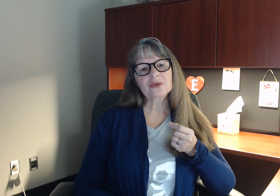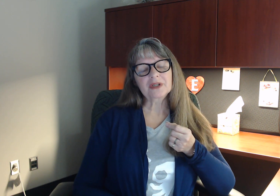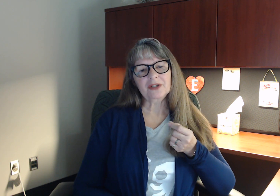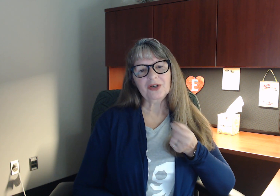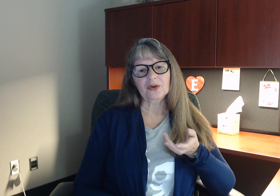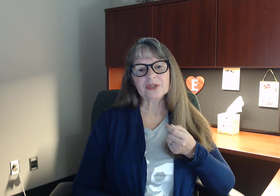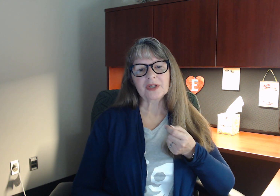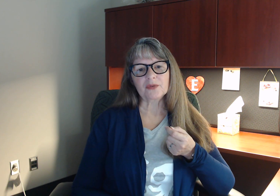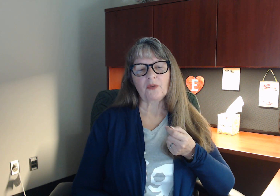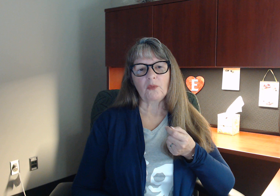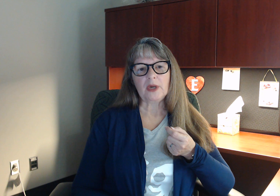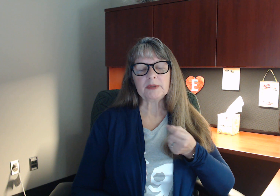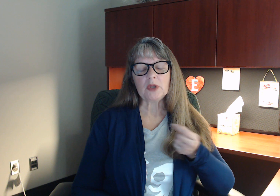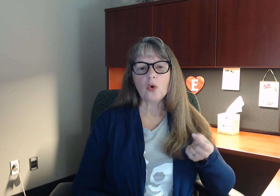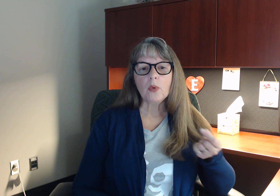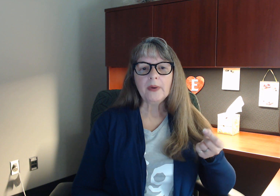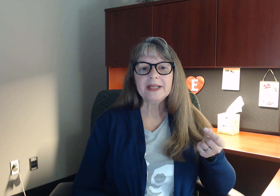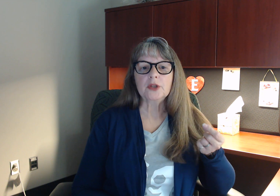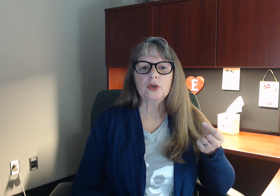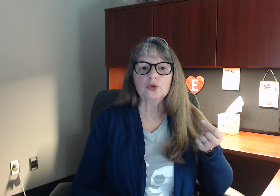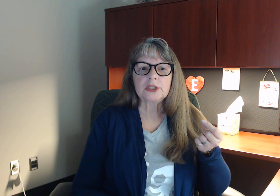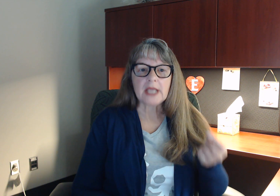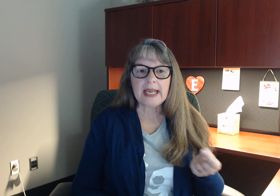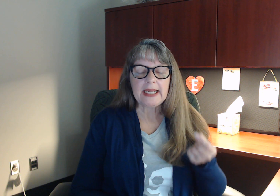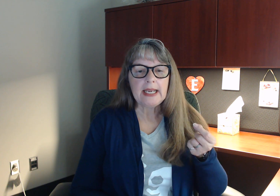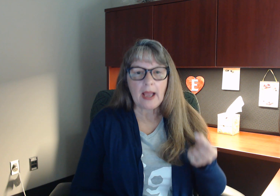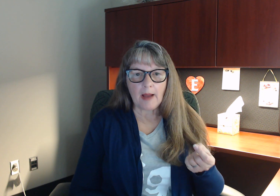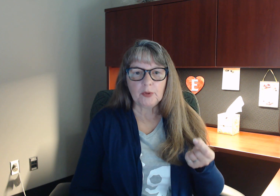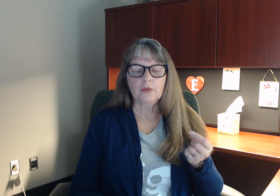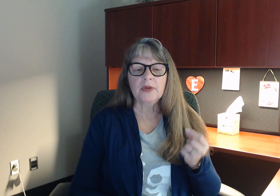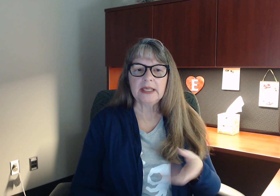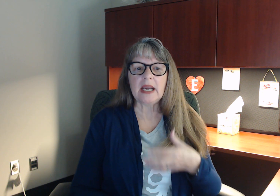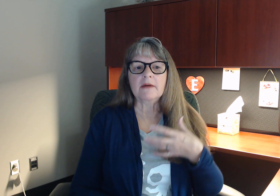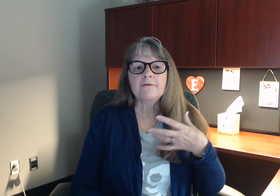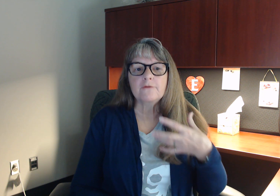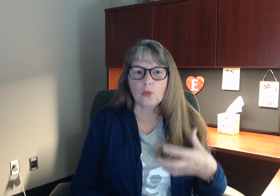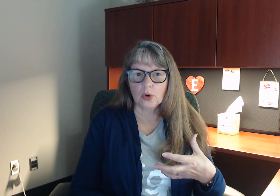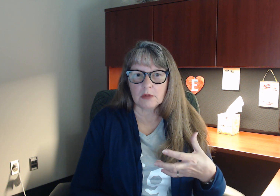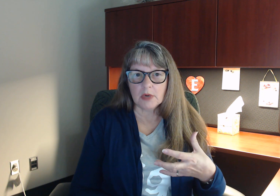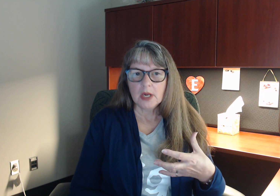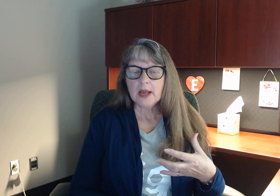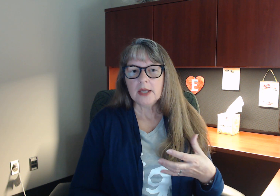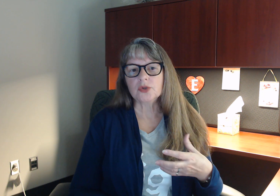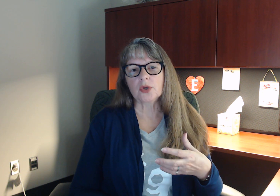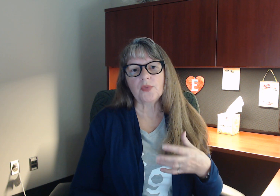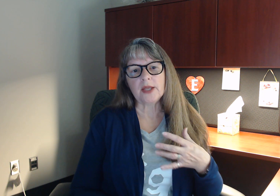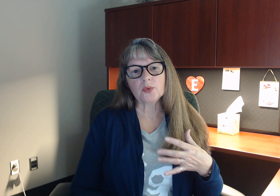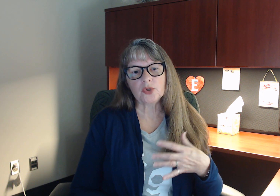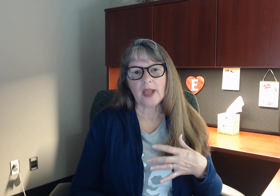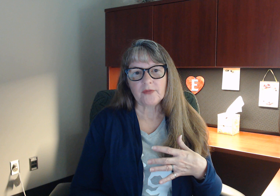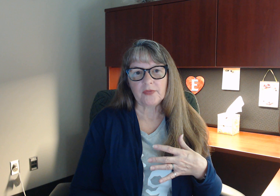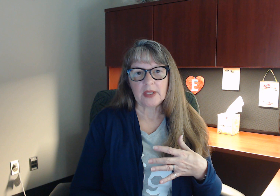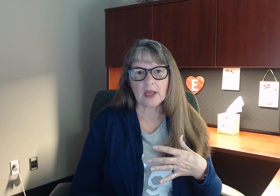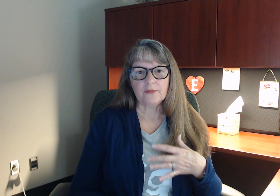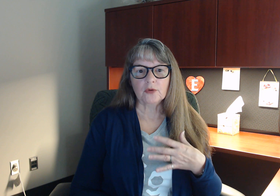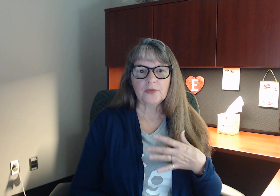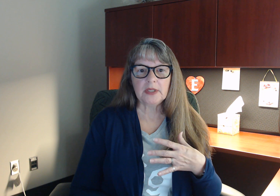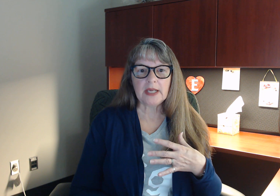So you can do it, several different ways, but the whole point is that you're signing up. You're filling out a form. And so that's what you have to think of. You're filling out a form